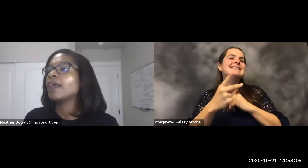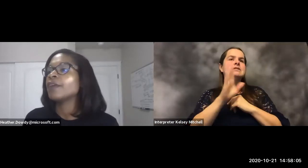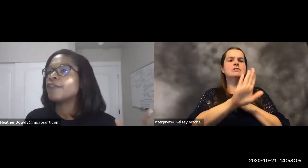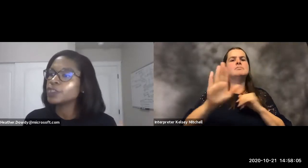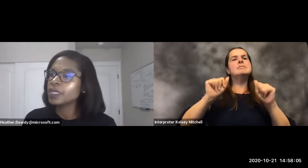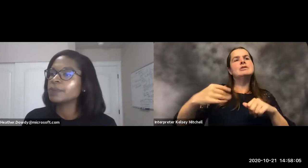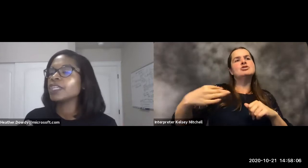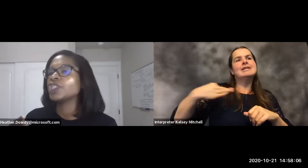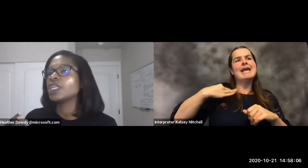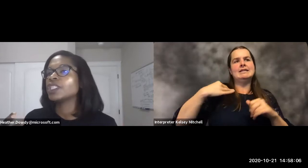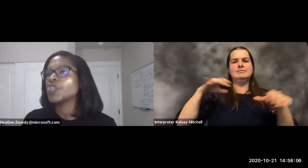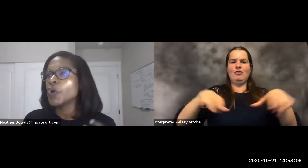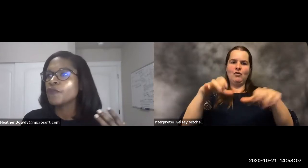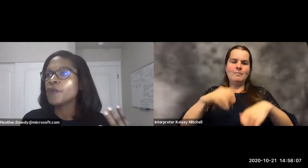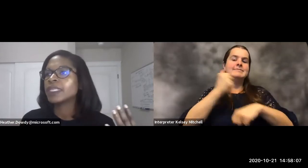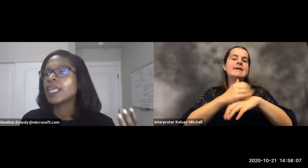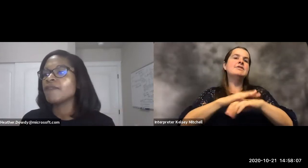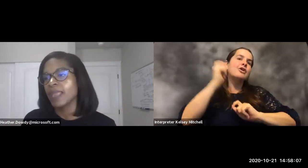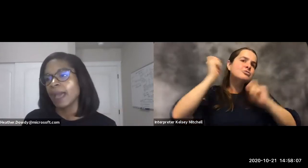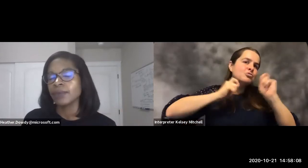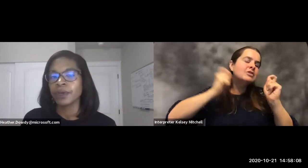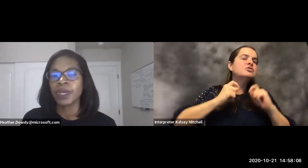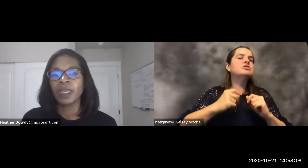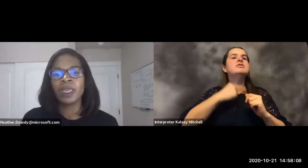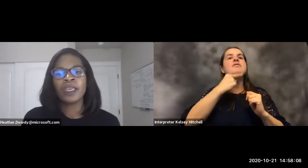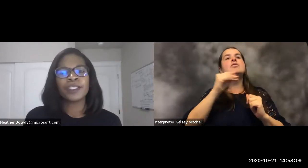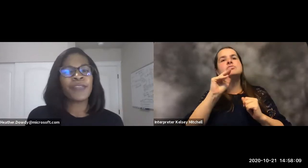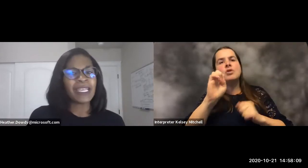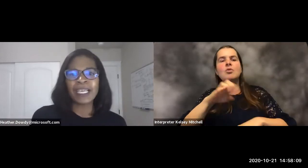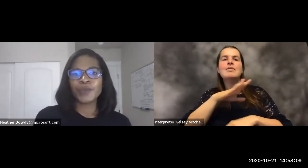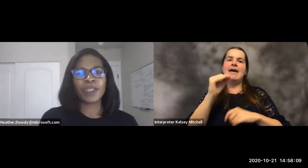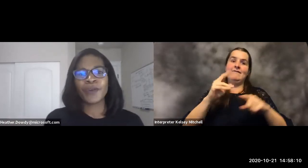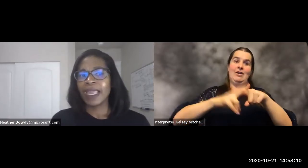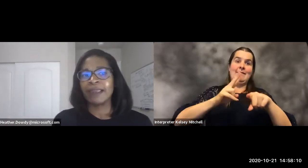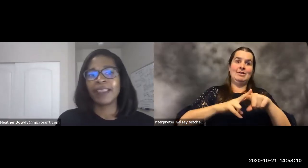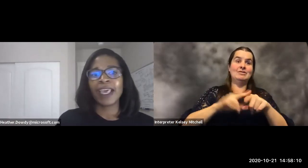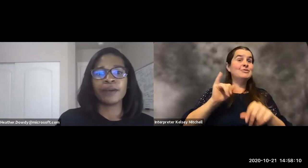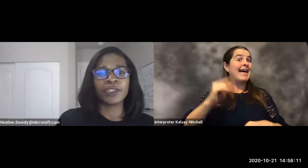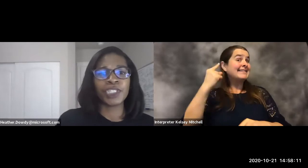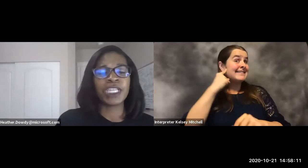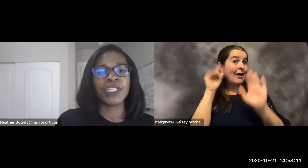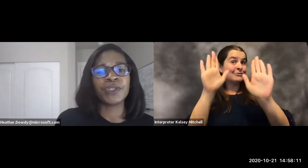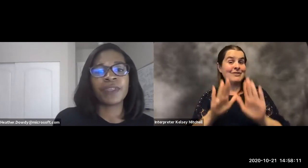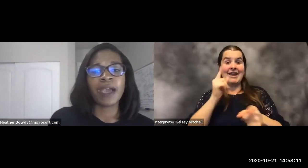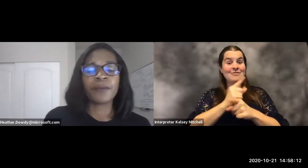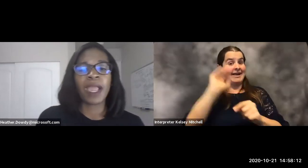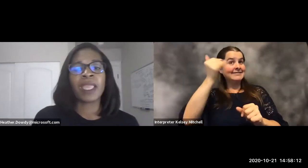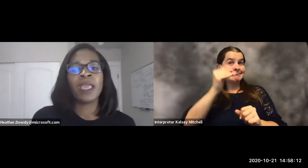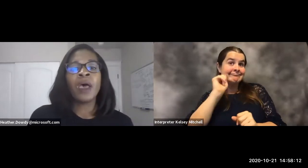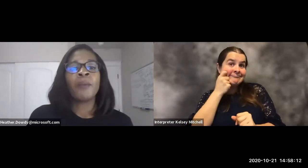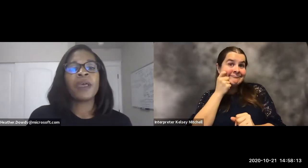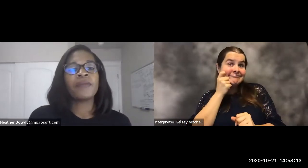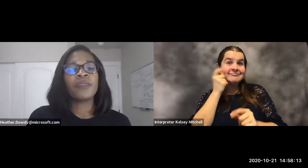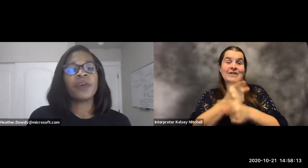based on their facial expressions, tone of voice, and vocabulary. So that sounds really great that a machine can do that,